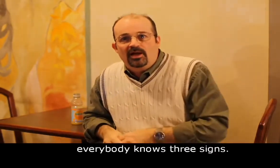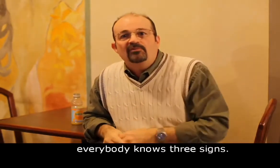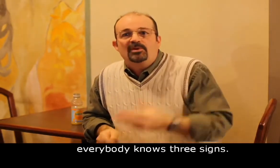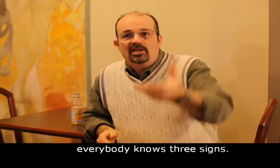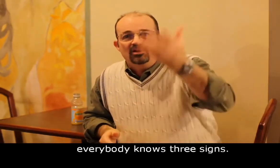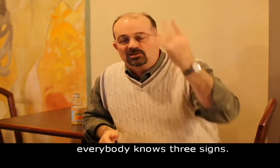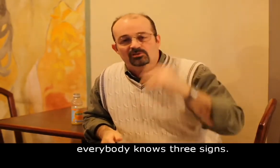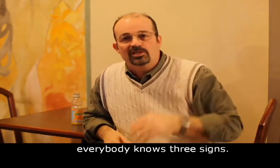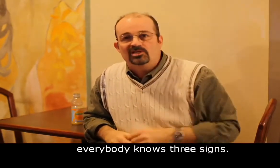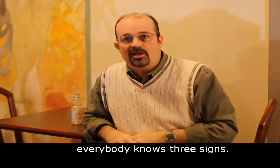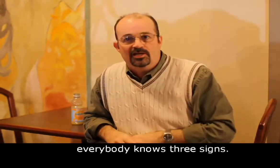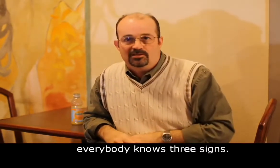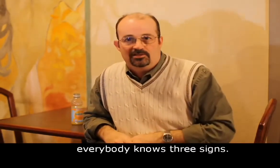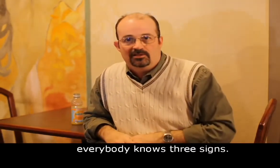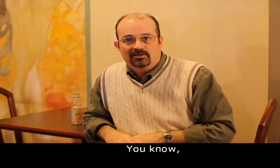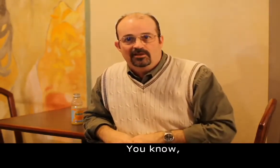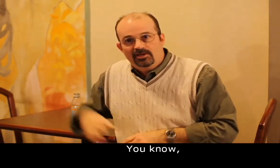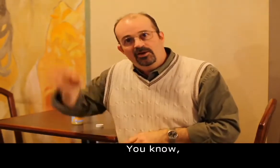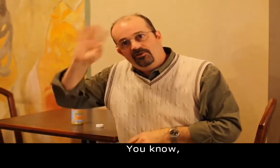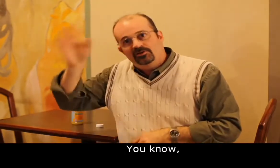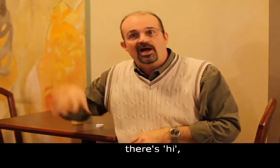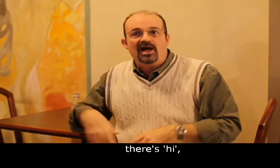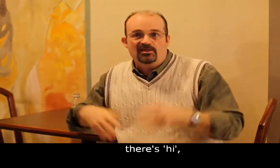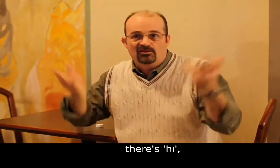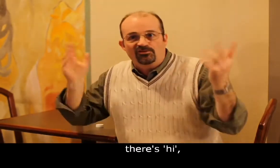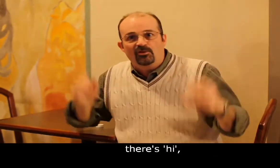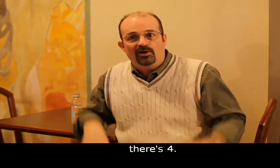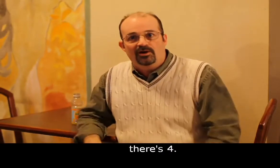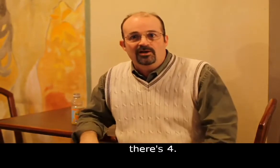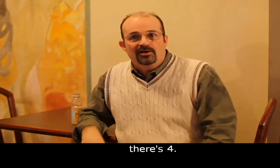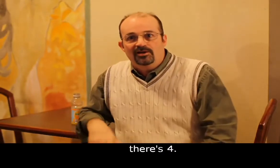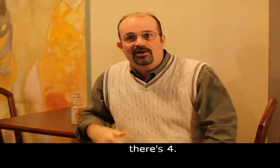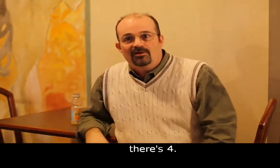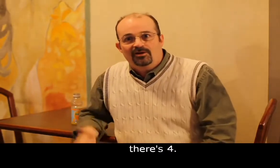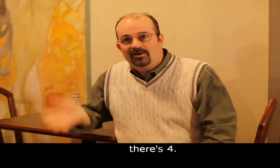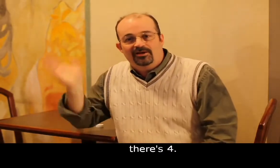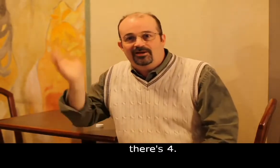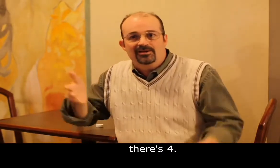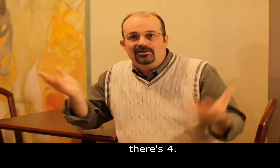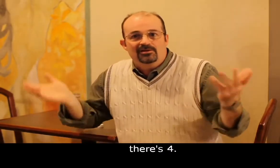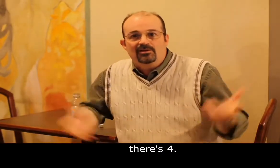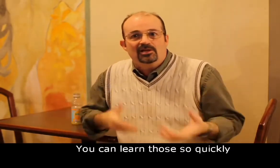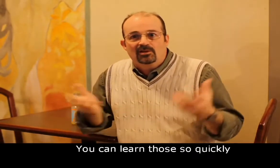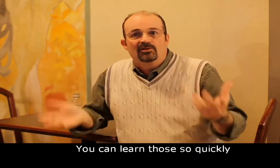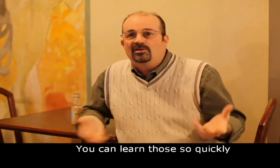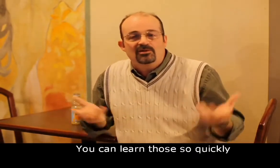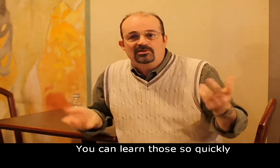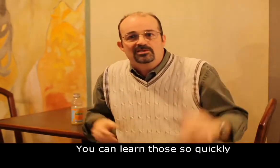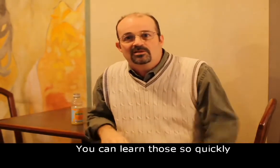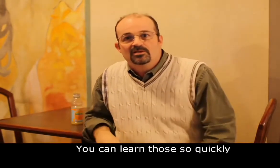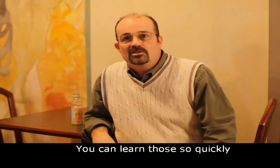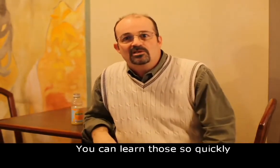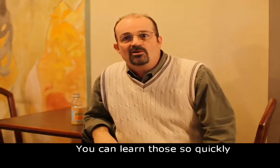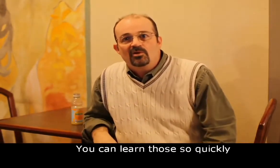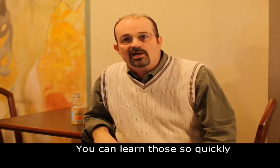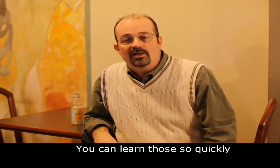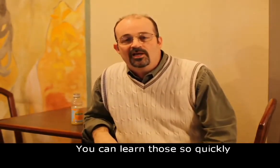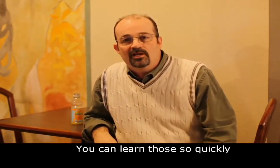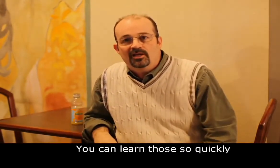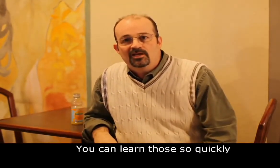everybody knows 3 signs. There's high, there's 4. You can learn those so quickly, and it's